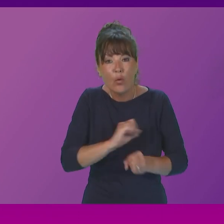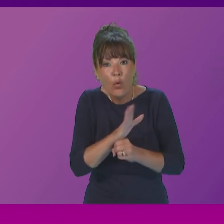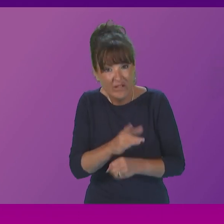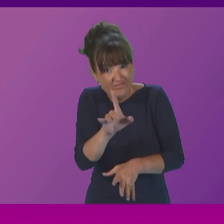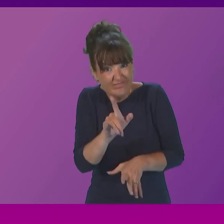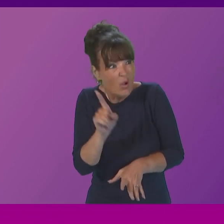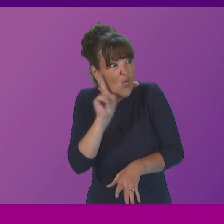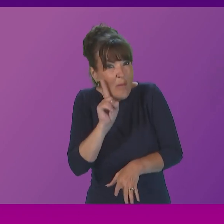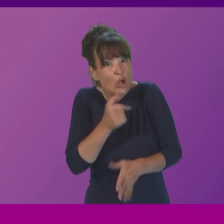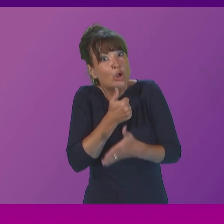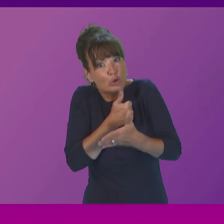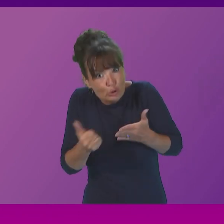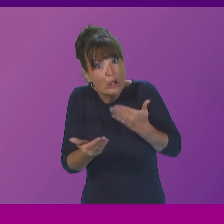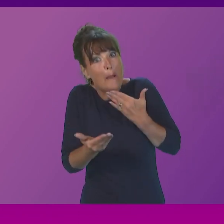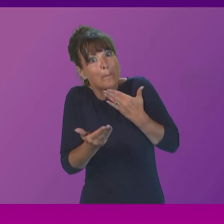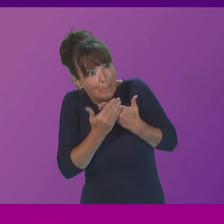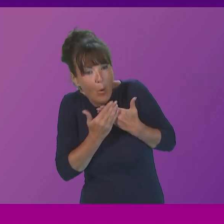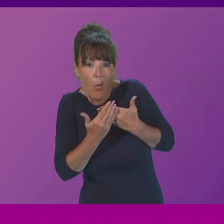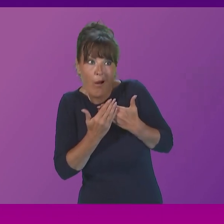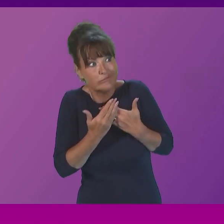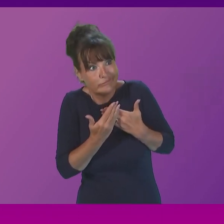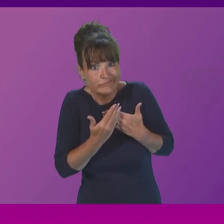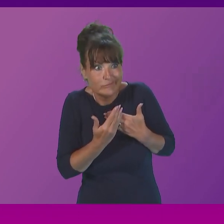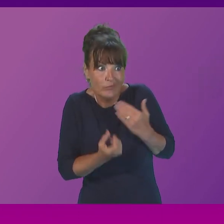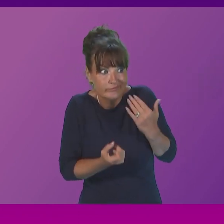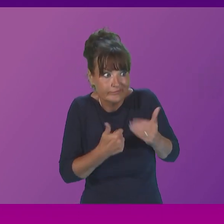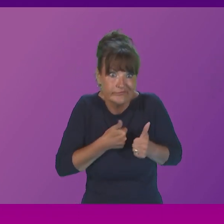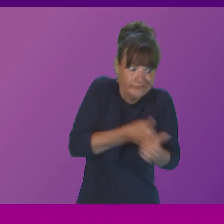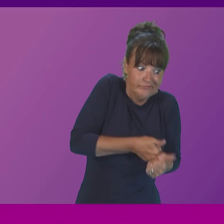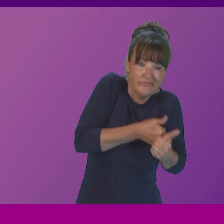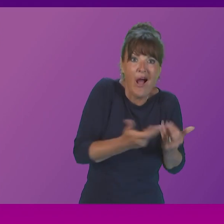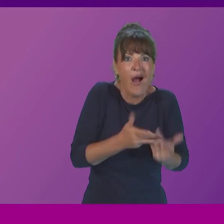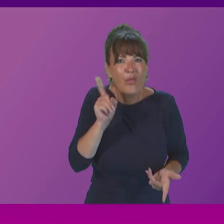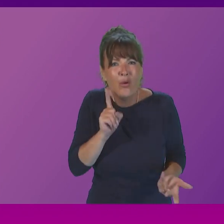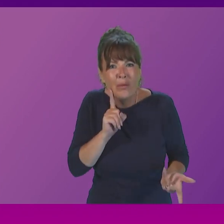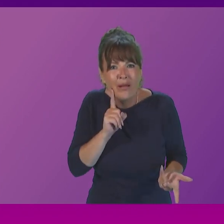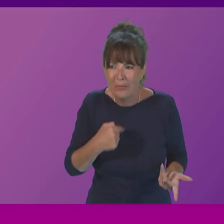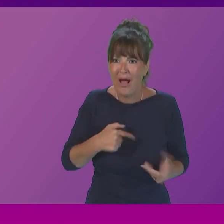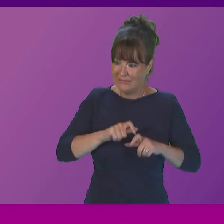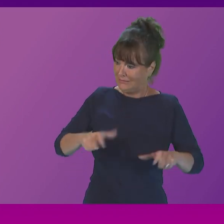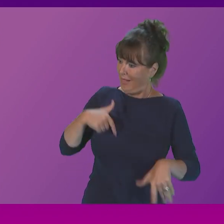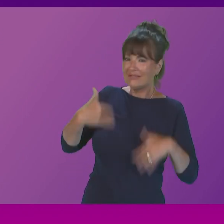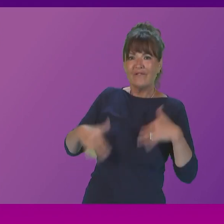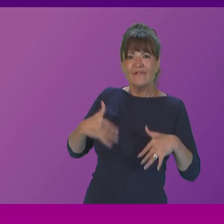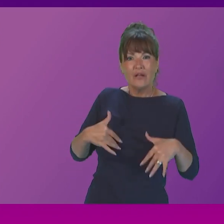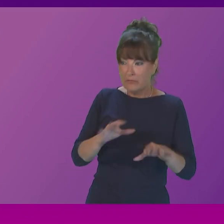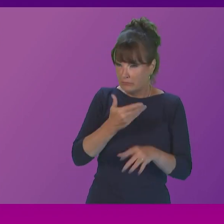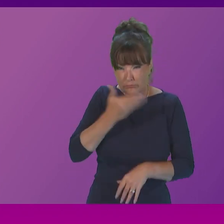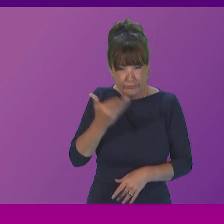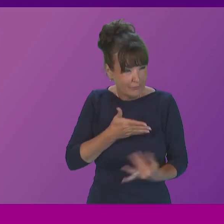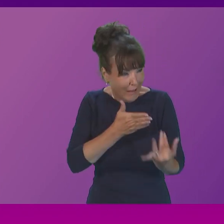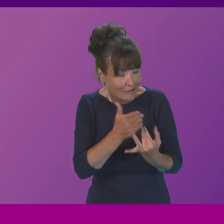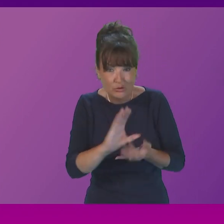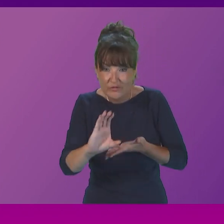ones supporting other women in those public services, despite their demand, despite the lack of access to funding and sustainable